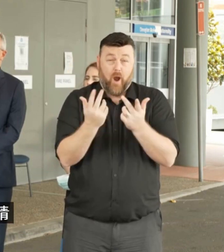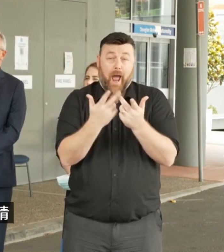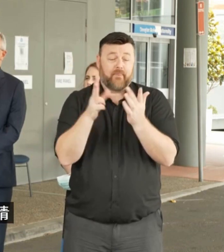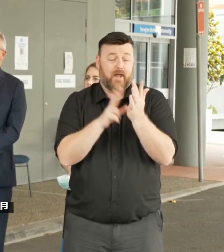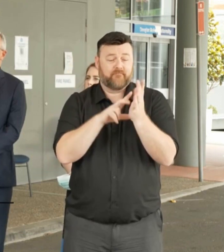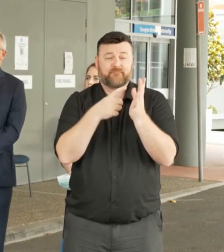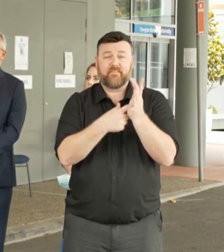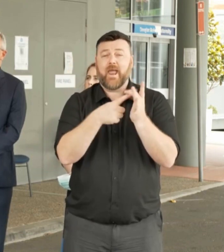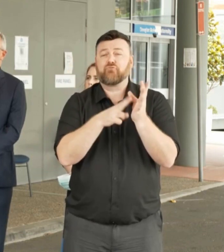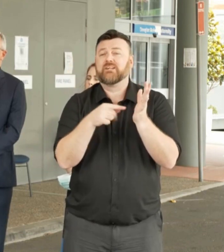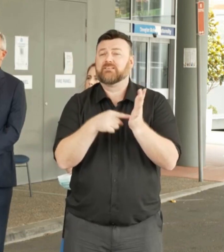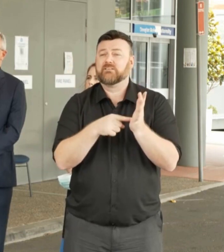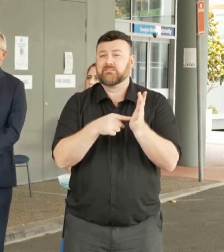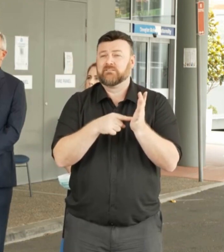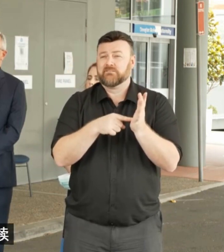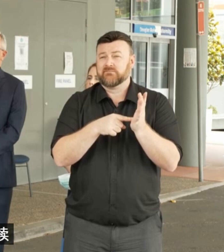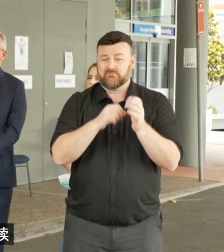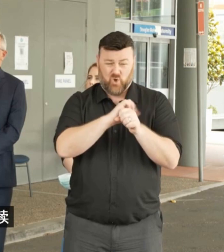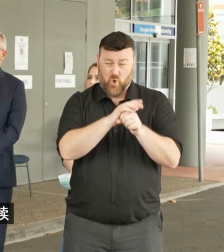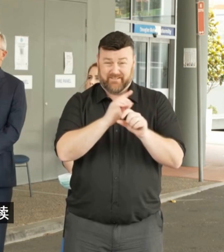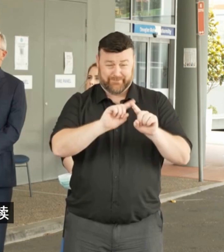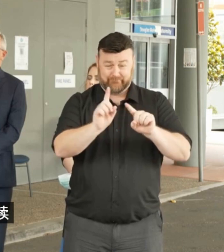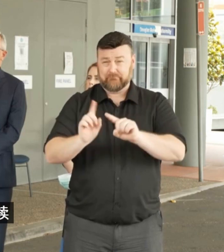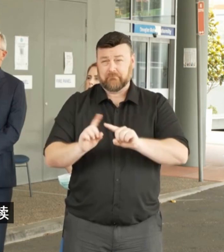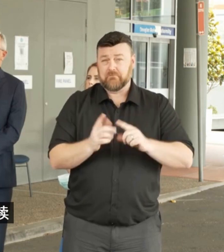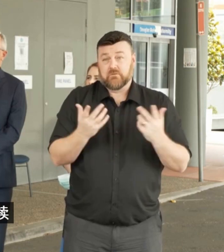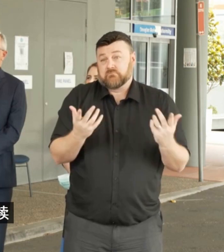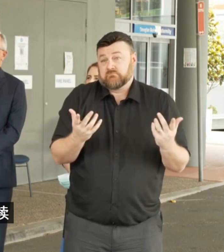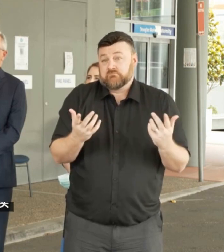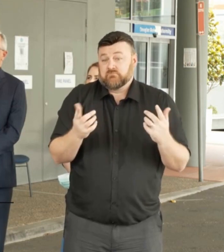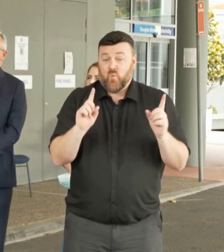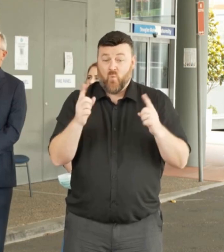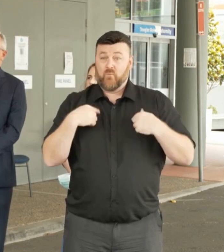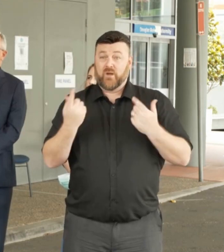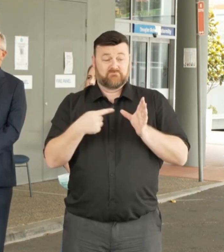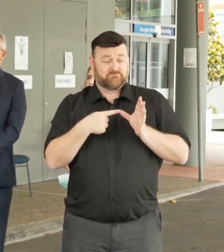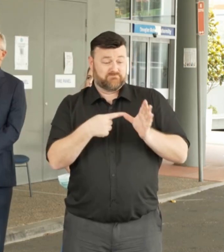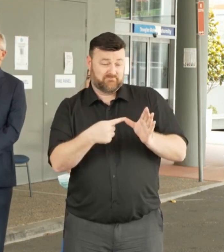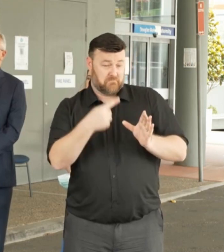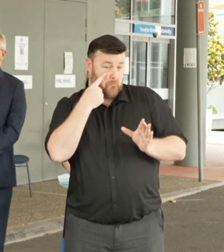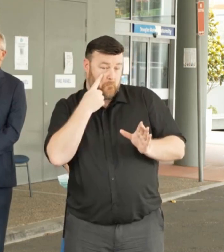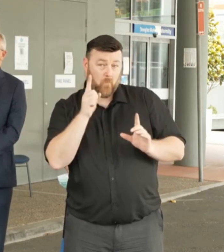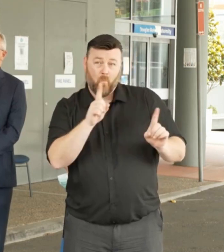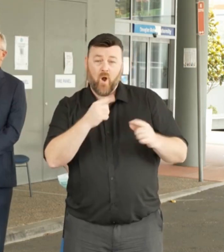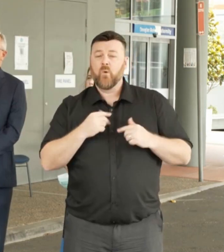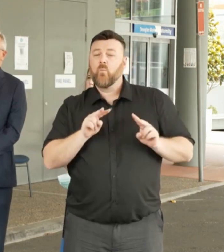way, and we will need to respond, and we'll continue to work in compact with the people of our state to get us through.